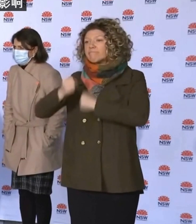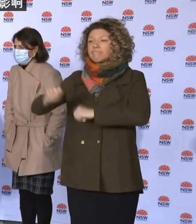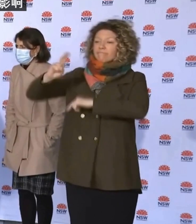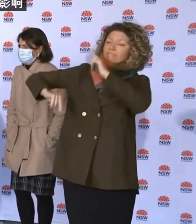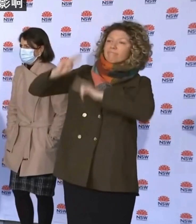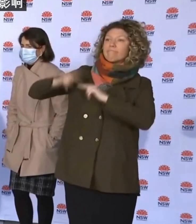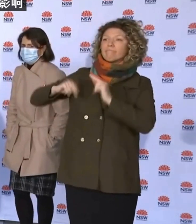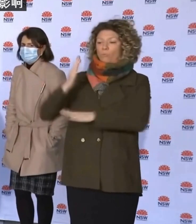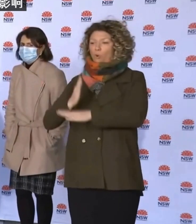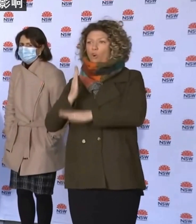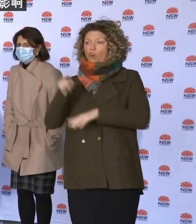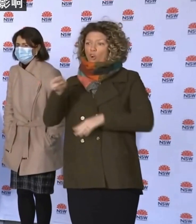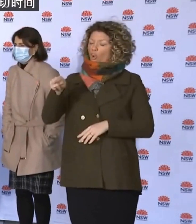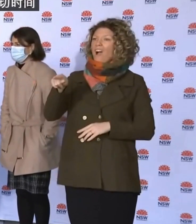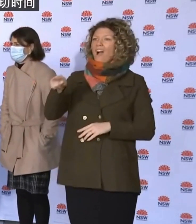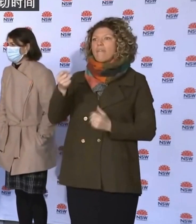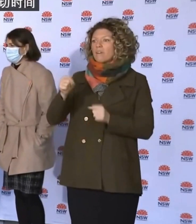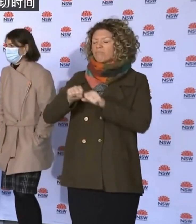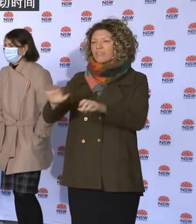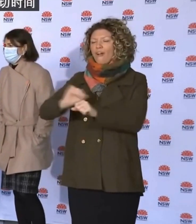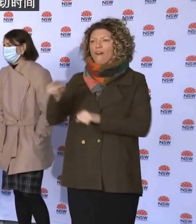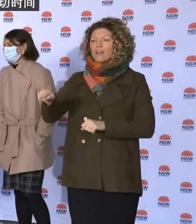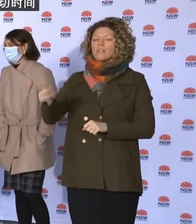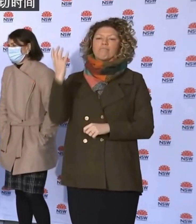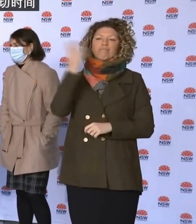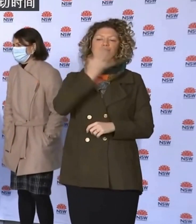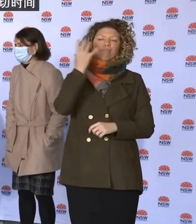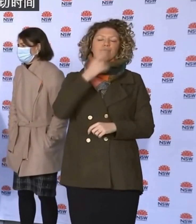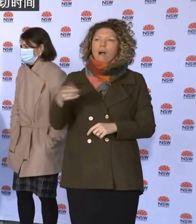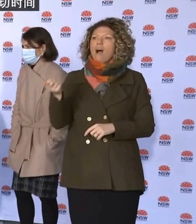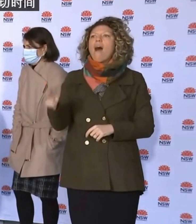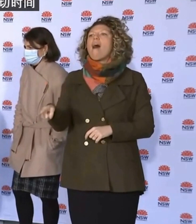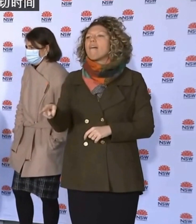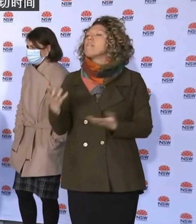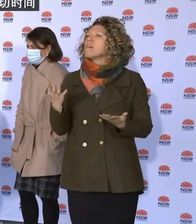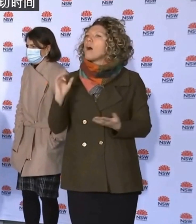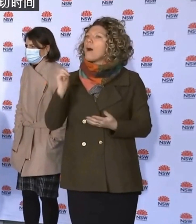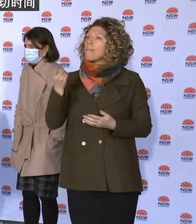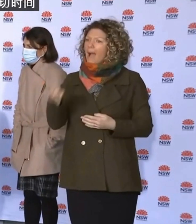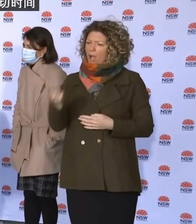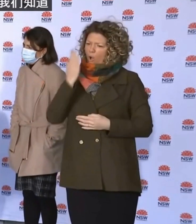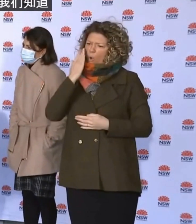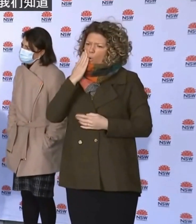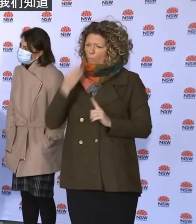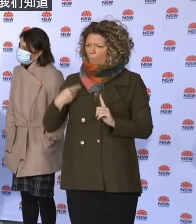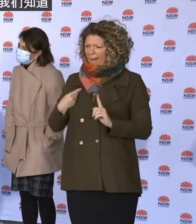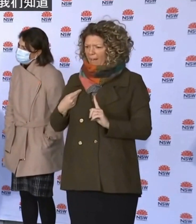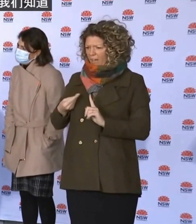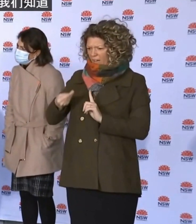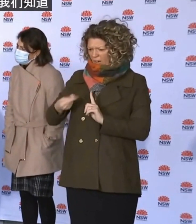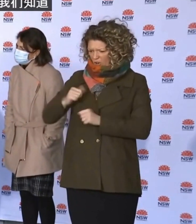construction sites impacted. Now, the actual exact time in terms of where the transmission